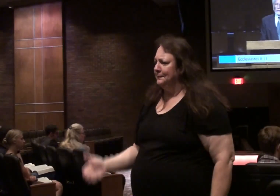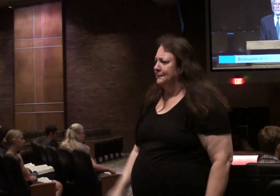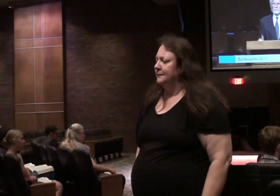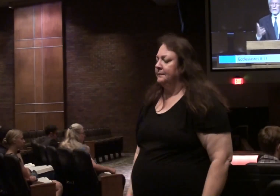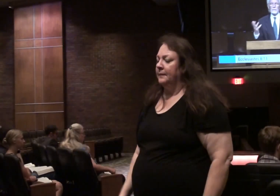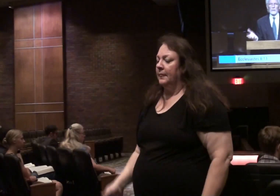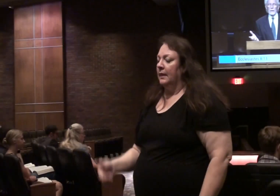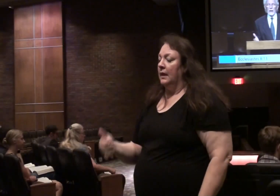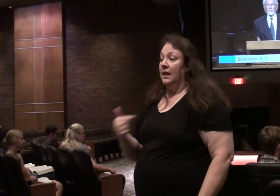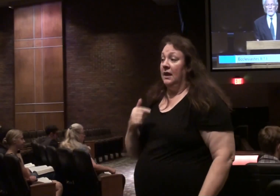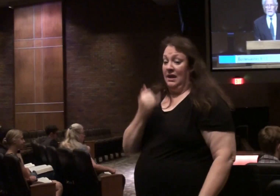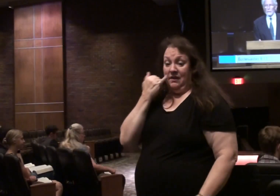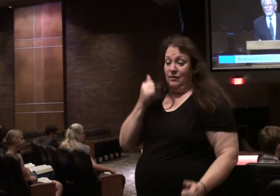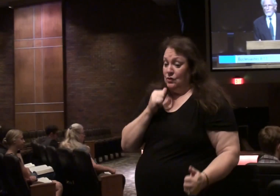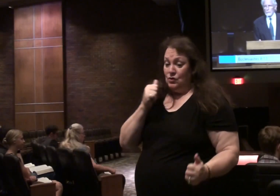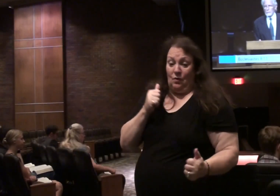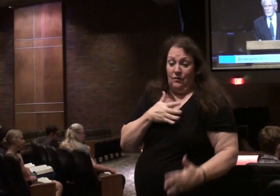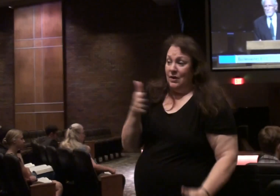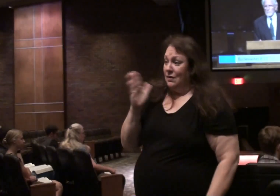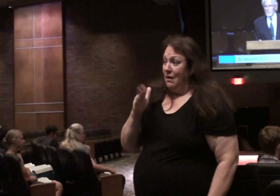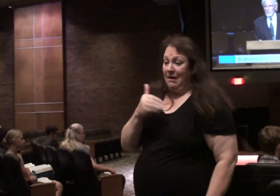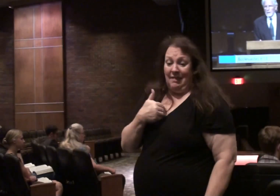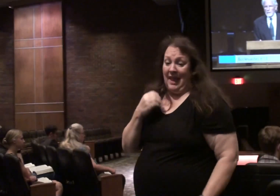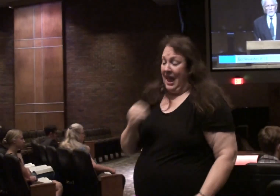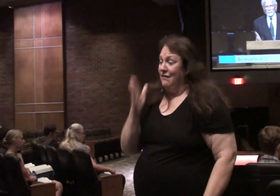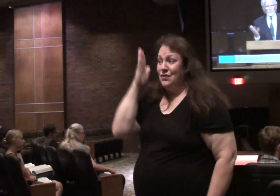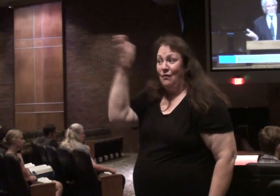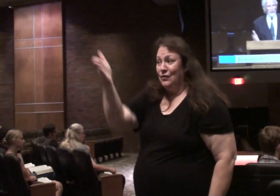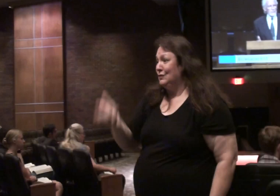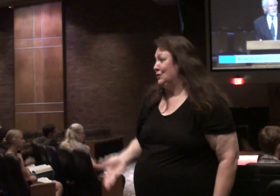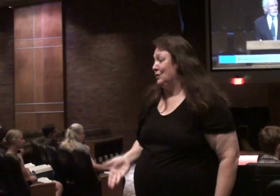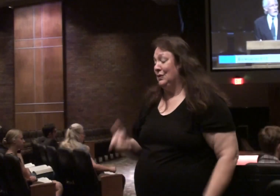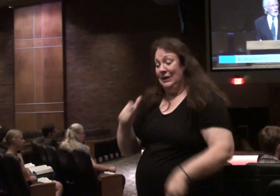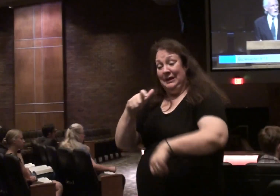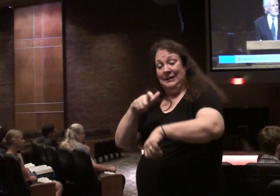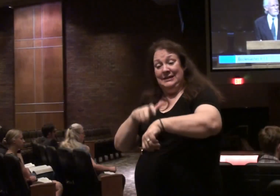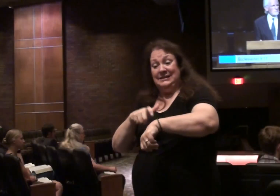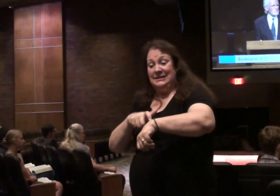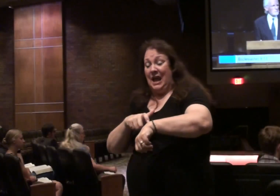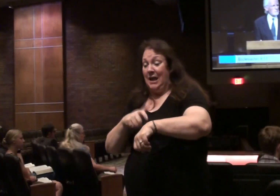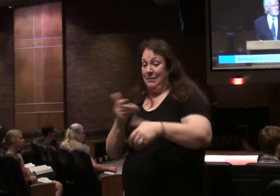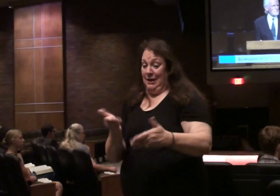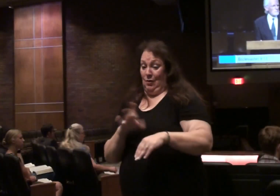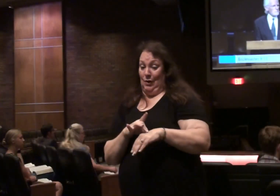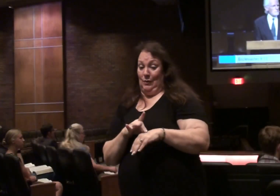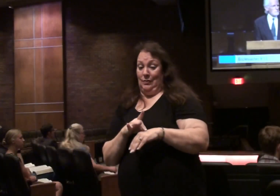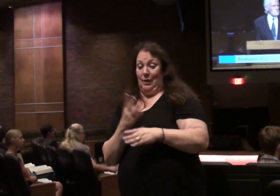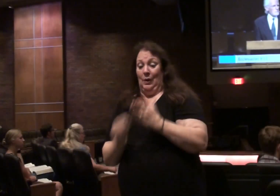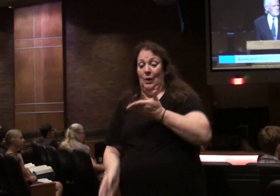For the one who does not, there is no future. This brief time and you're gone.